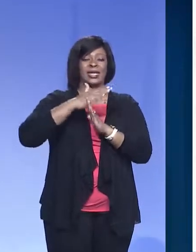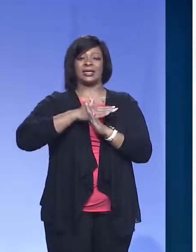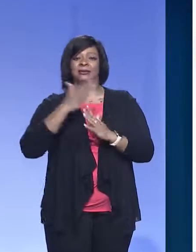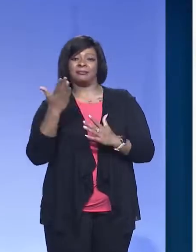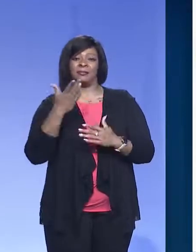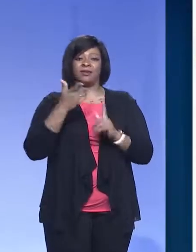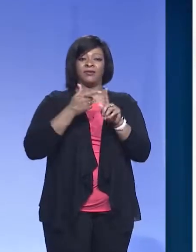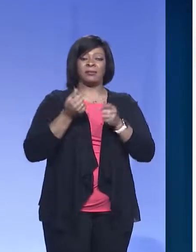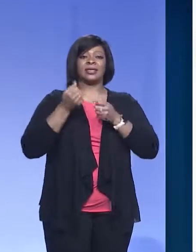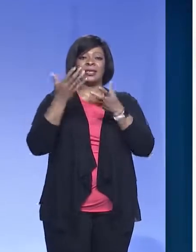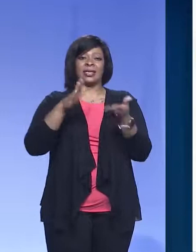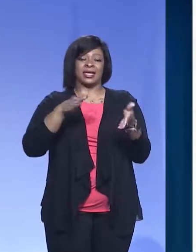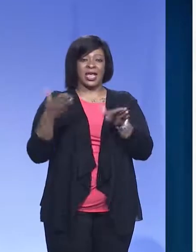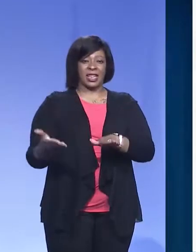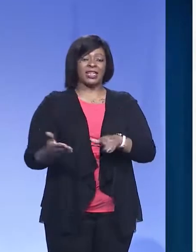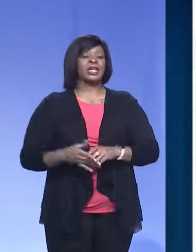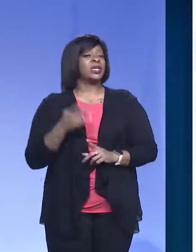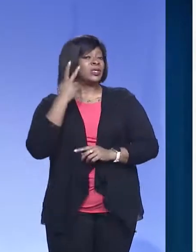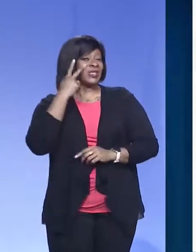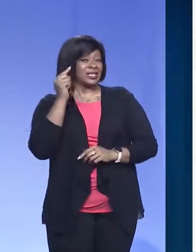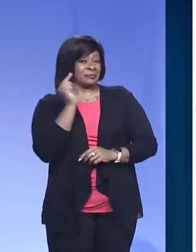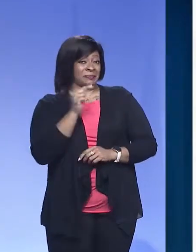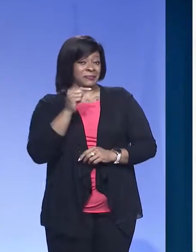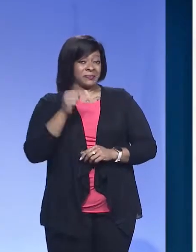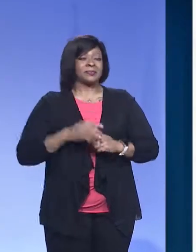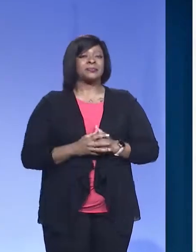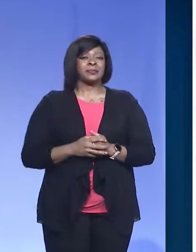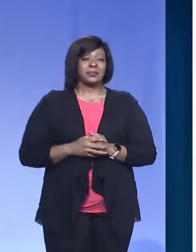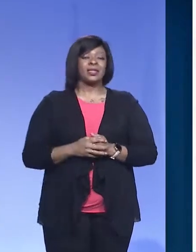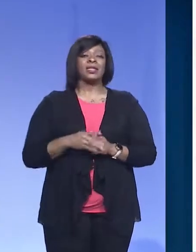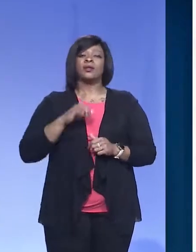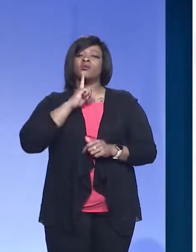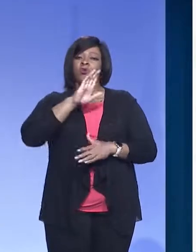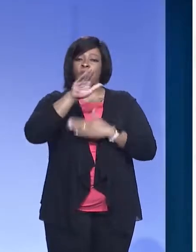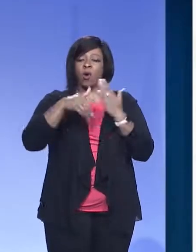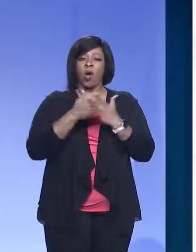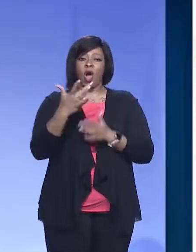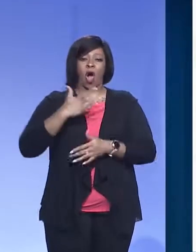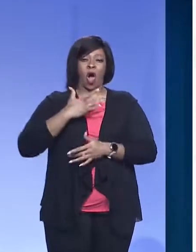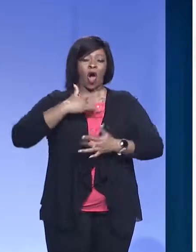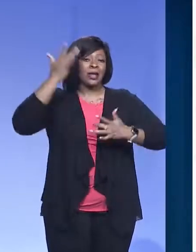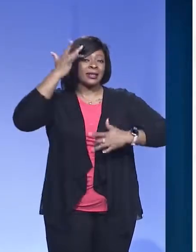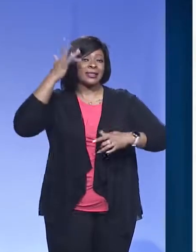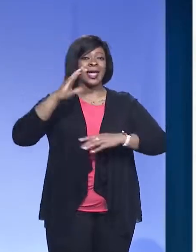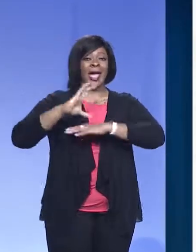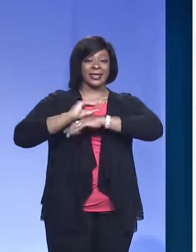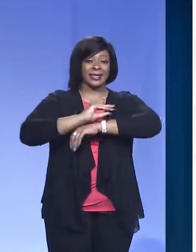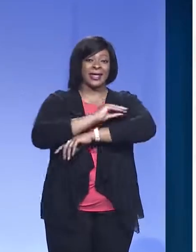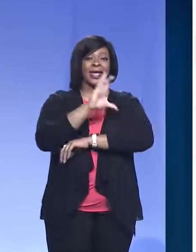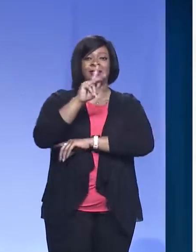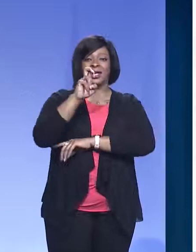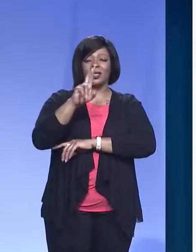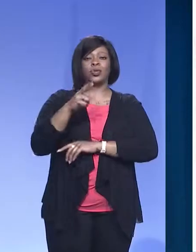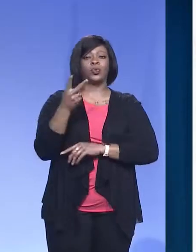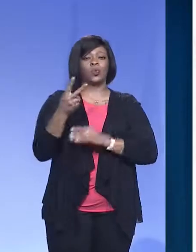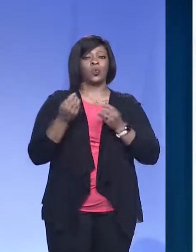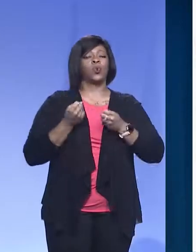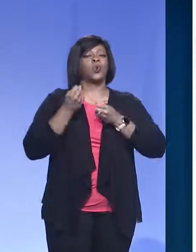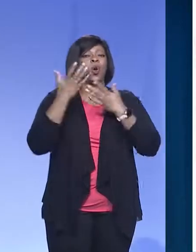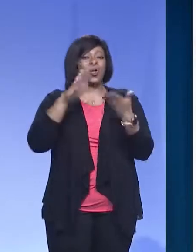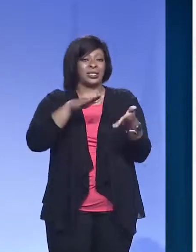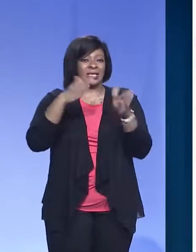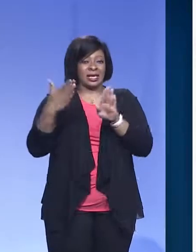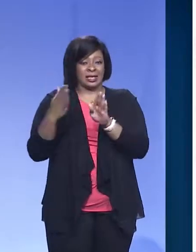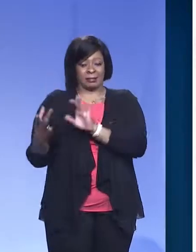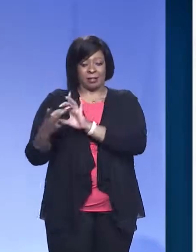death. So you can see that, and this is true in all years, heart disease and cancer are the two leading causes of death. And